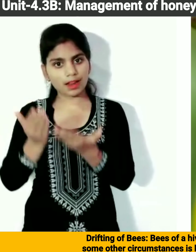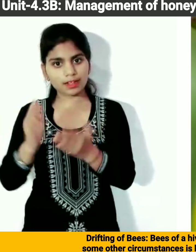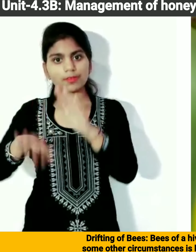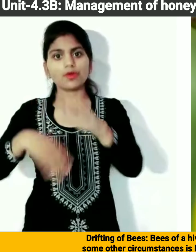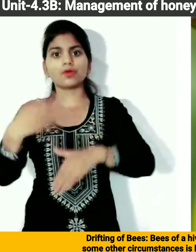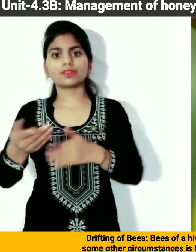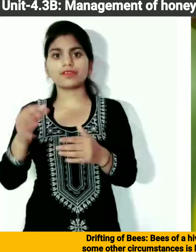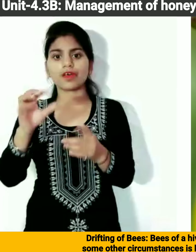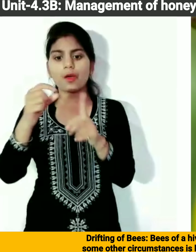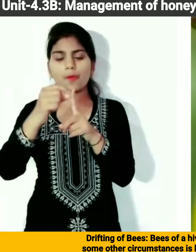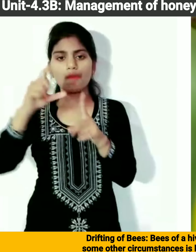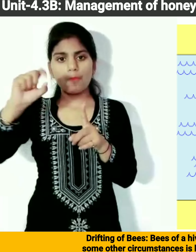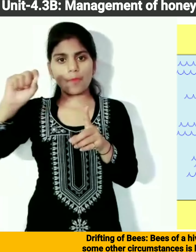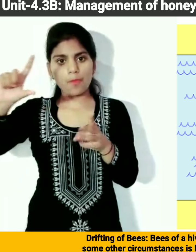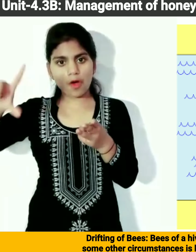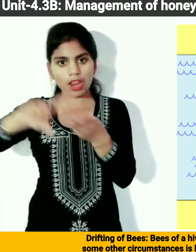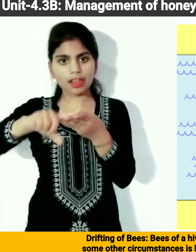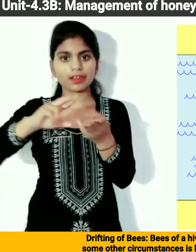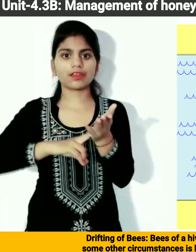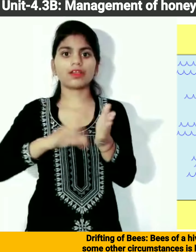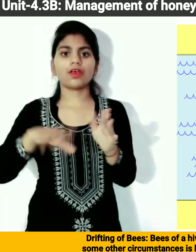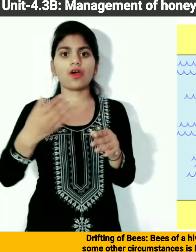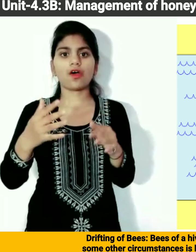are not the robber bees.